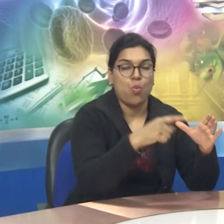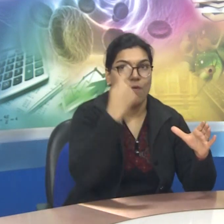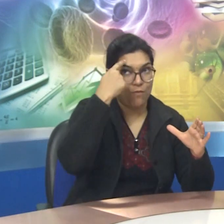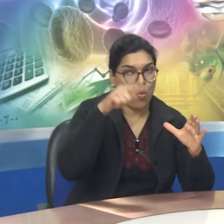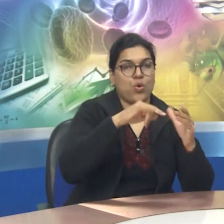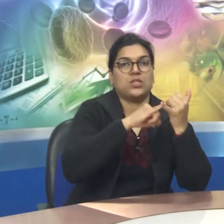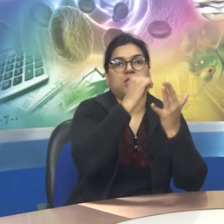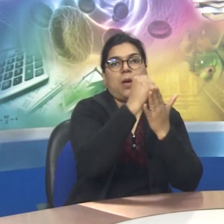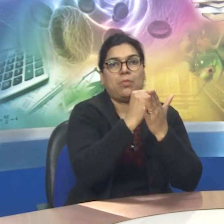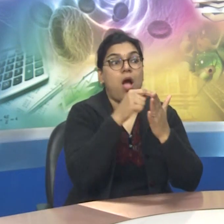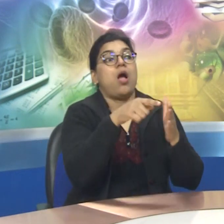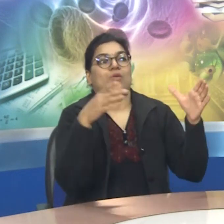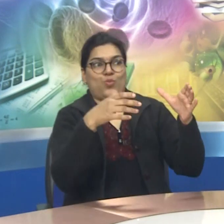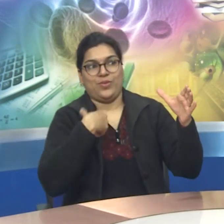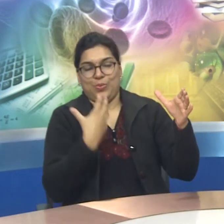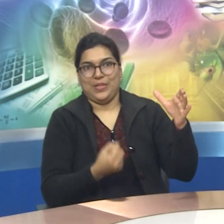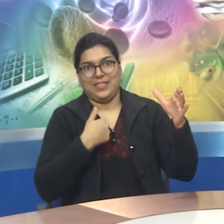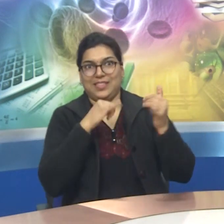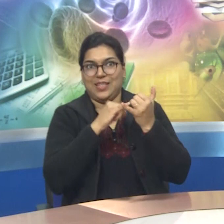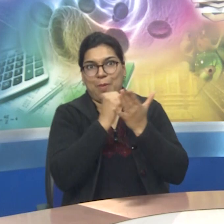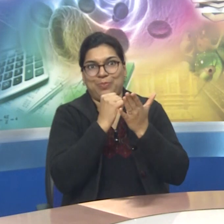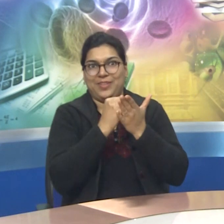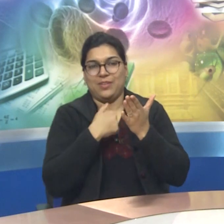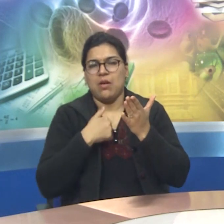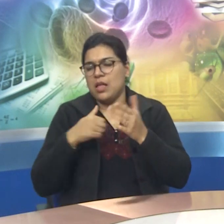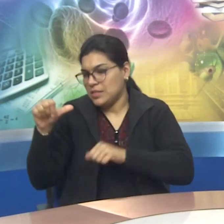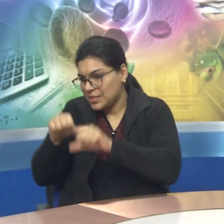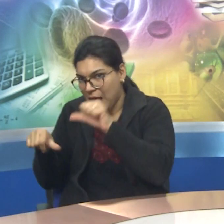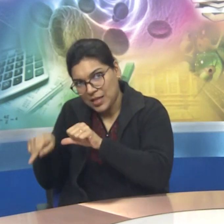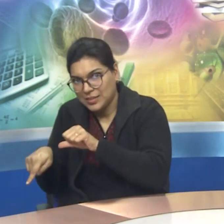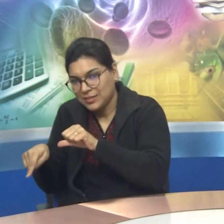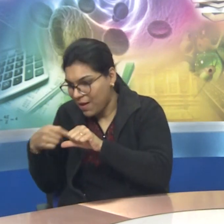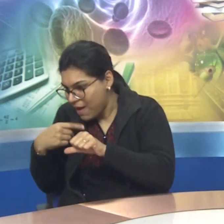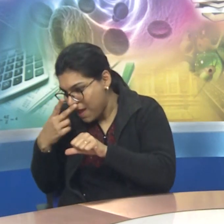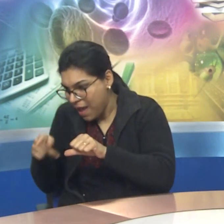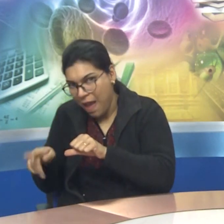so that any reader can easily search his or her